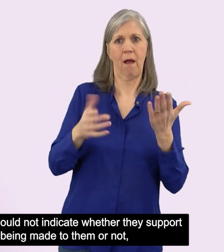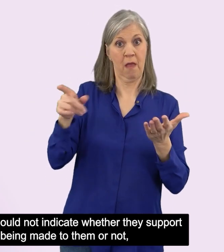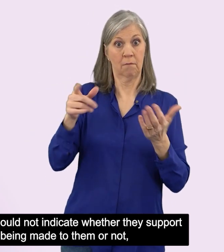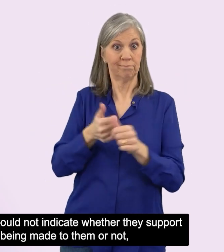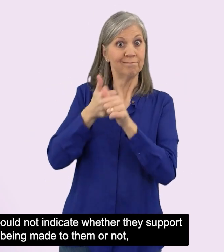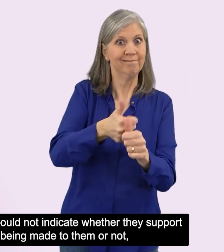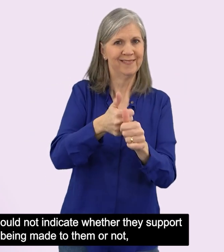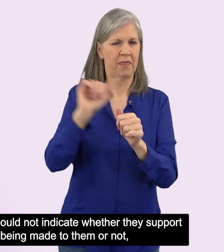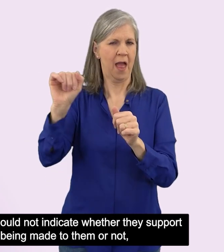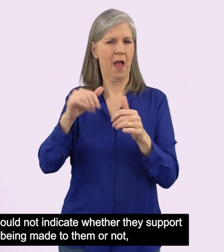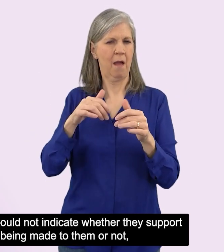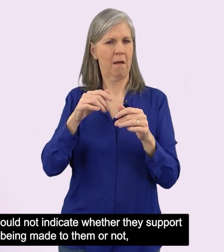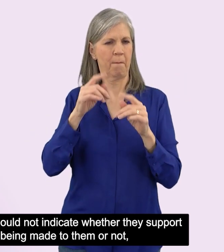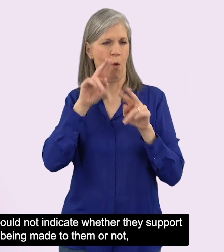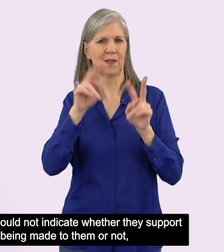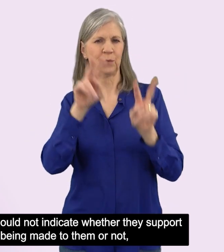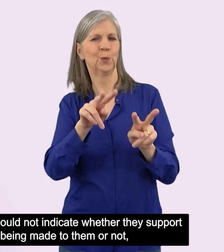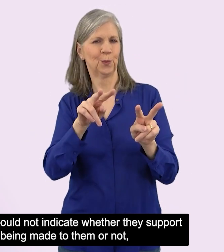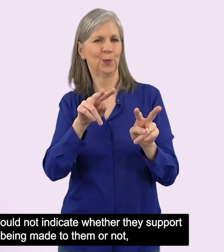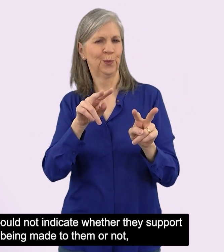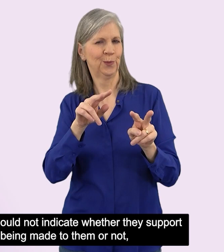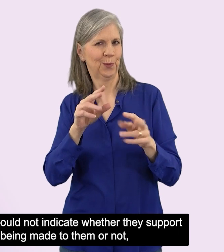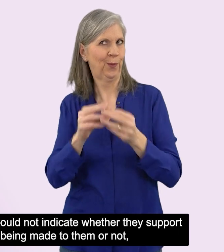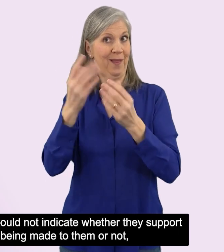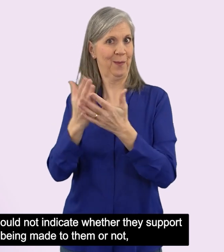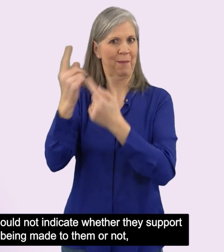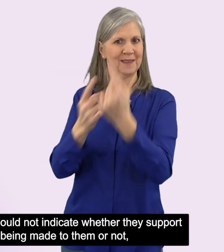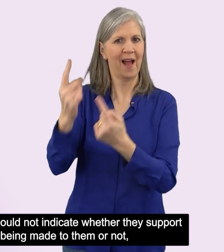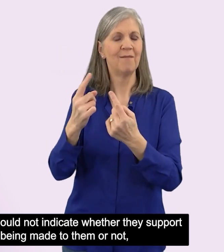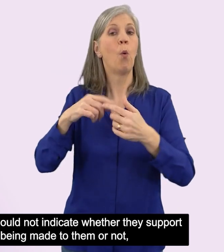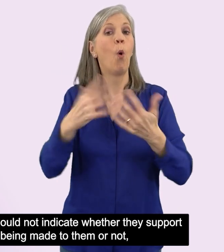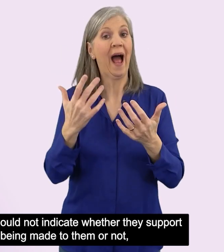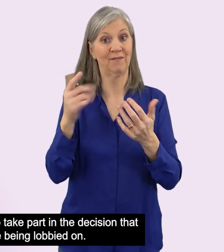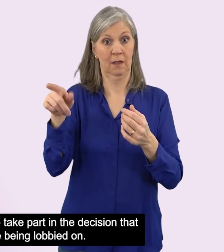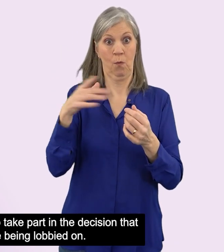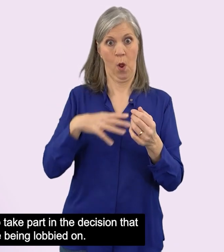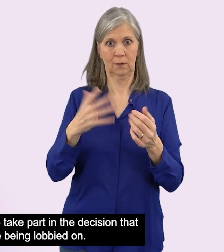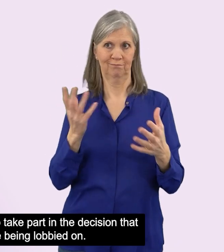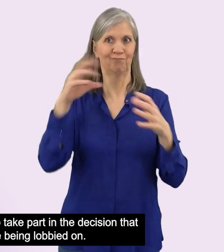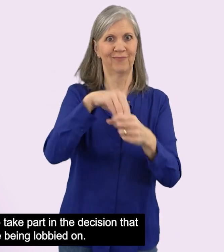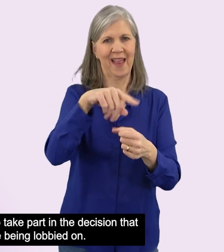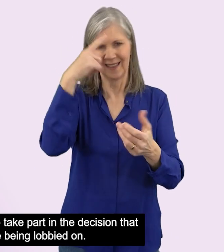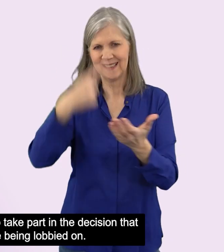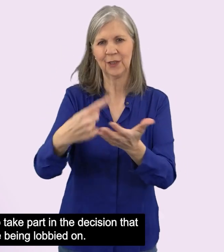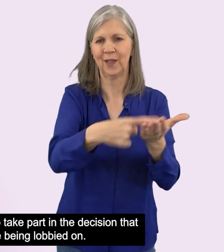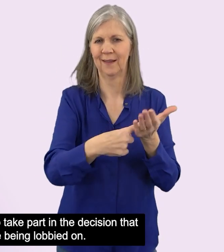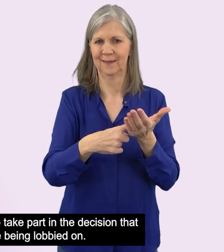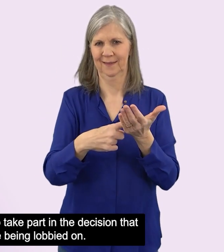10.2. However, members should not indicate whether they support the point of view being made to them or not, if they then want to take part in